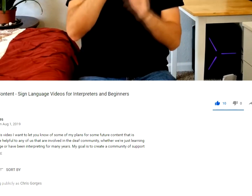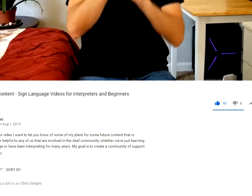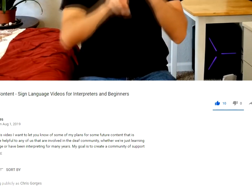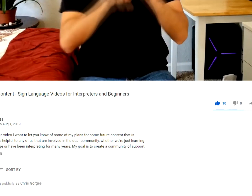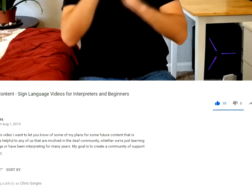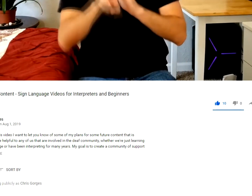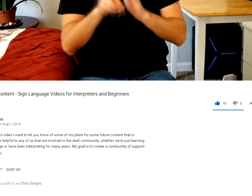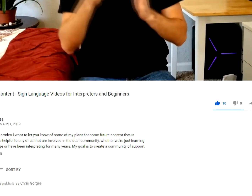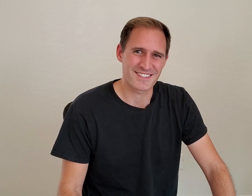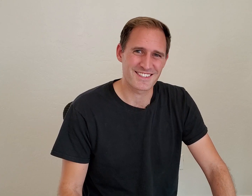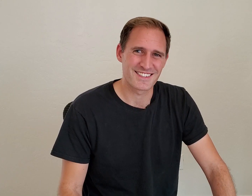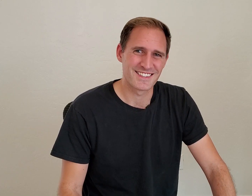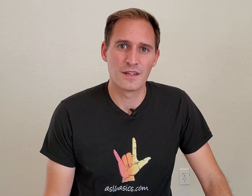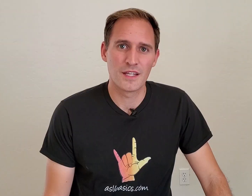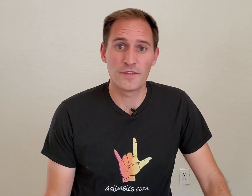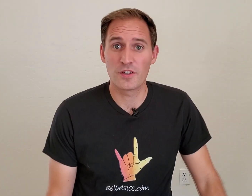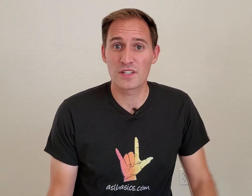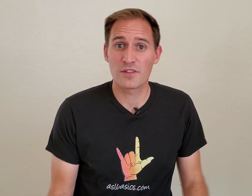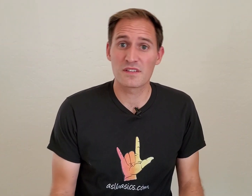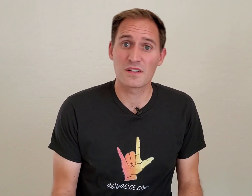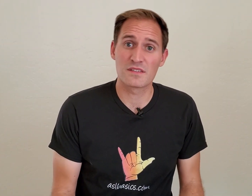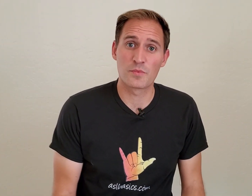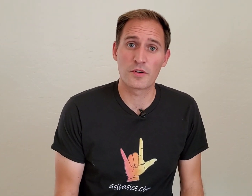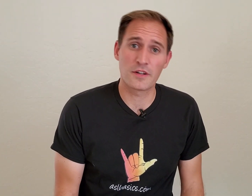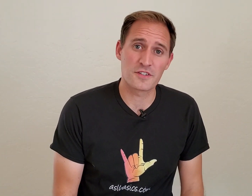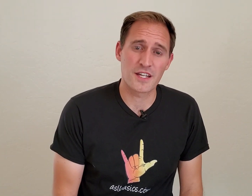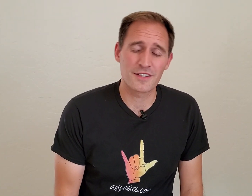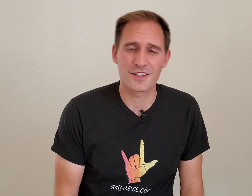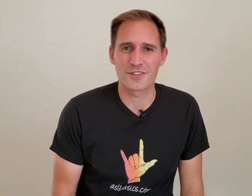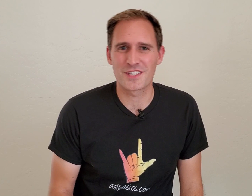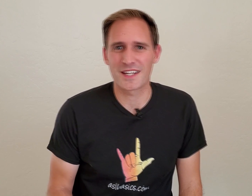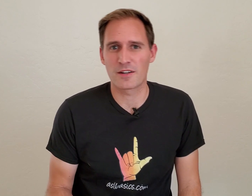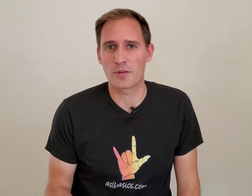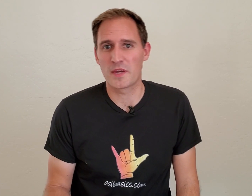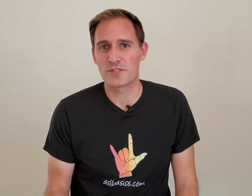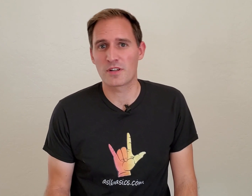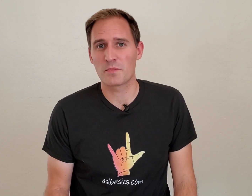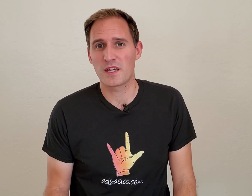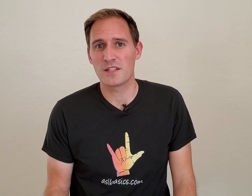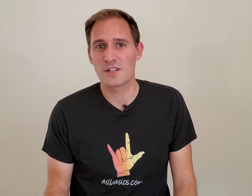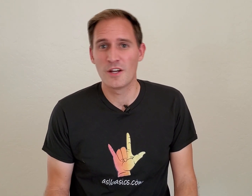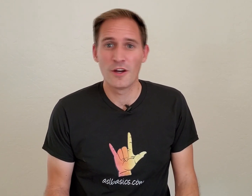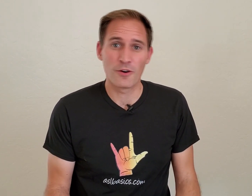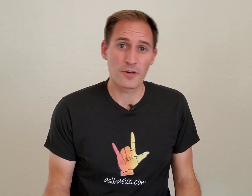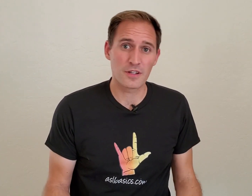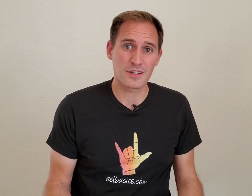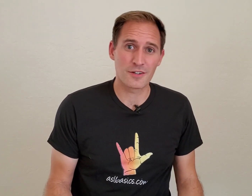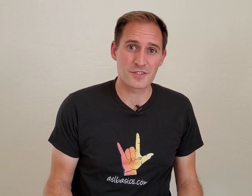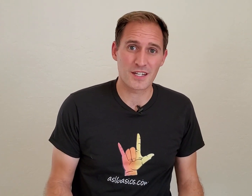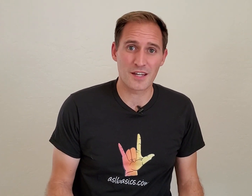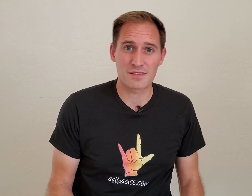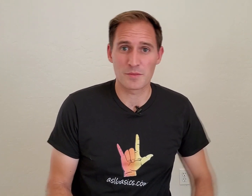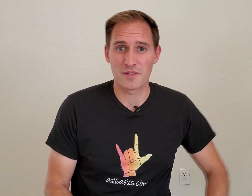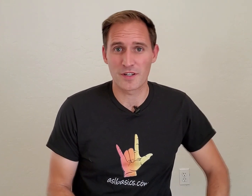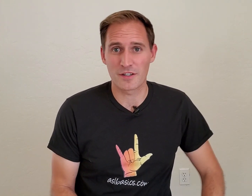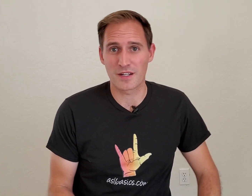that bell notification. If you're interested in supporting our channel, you can go check out our Patreon page, or you can go check out some of our